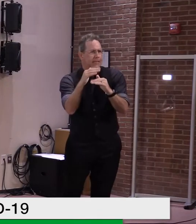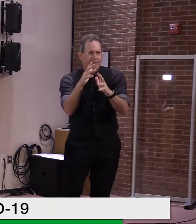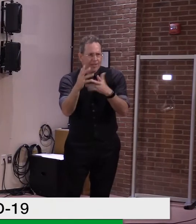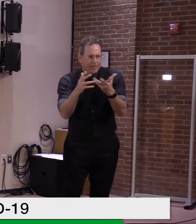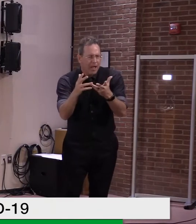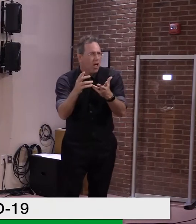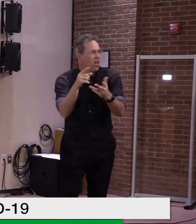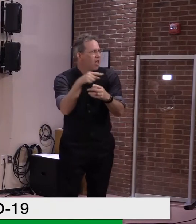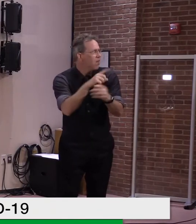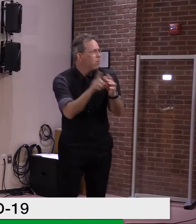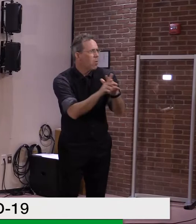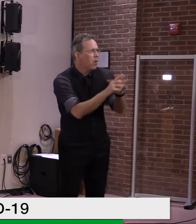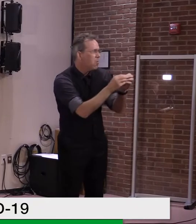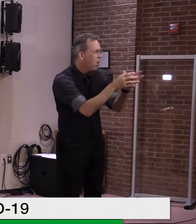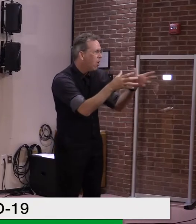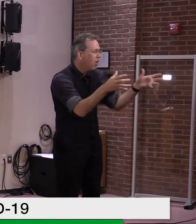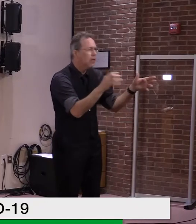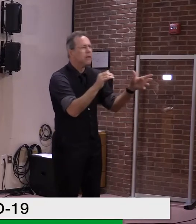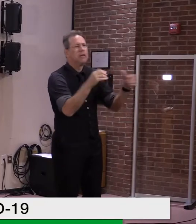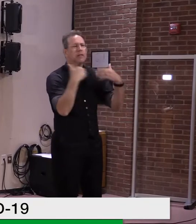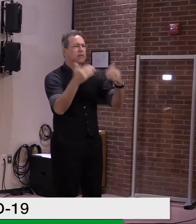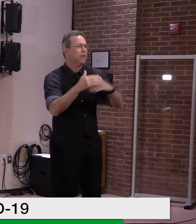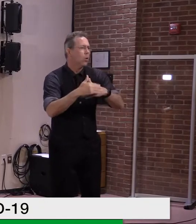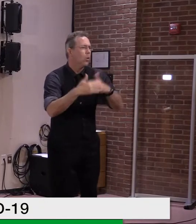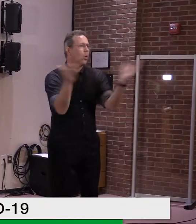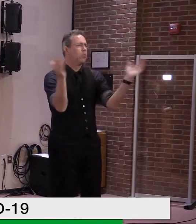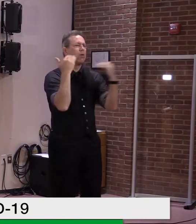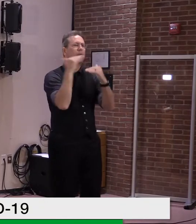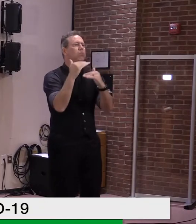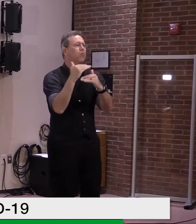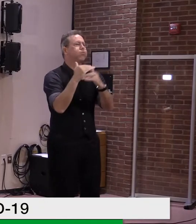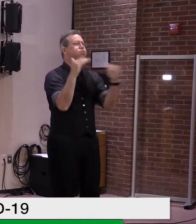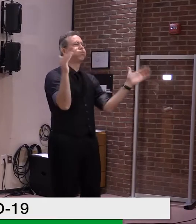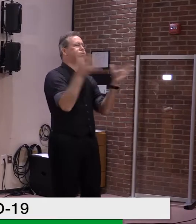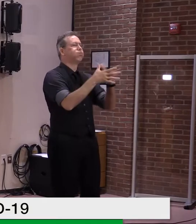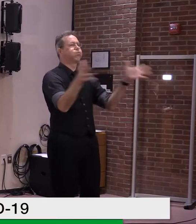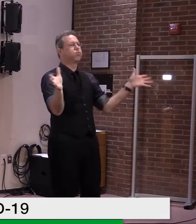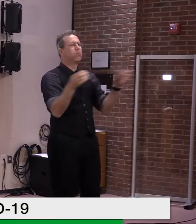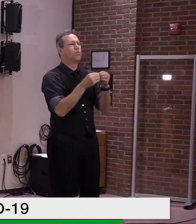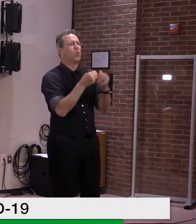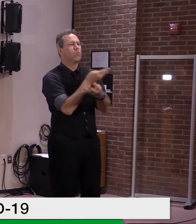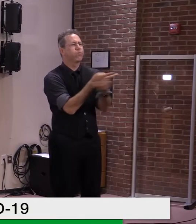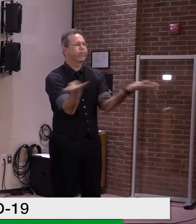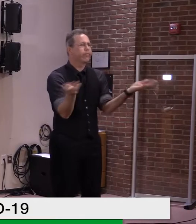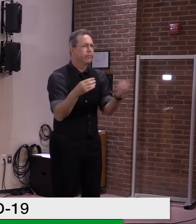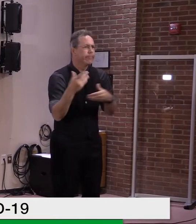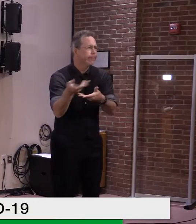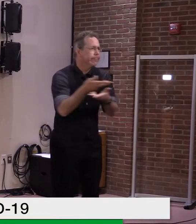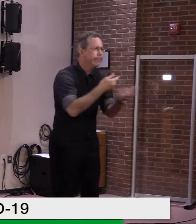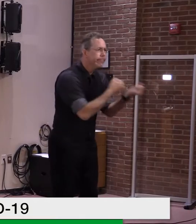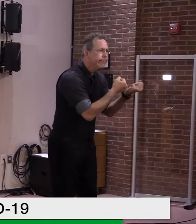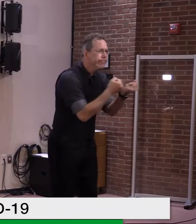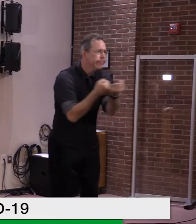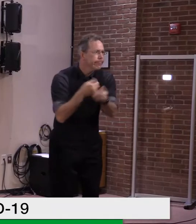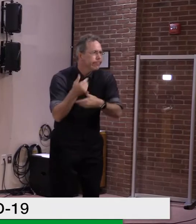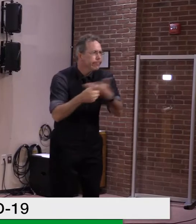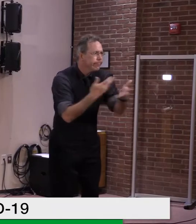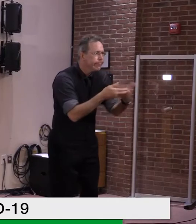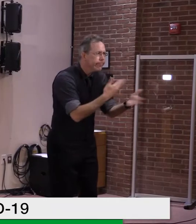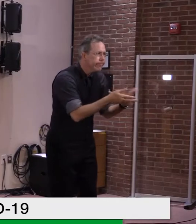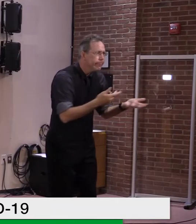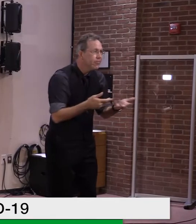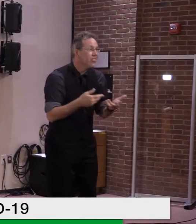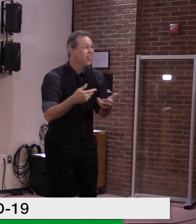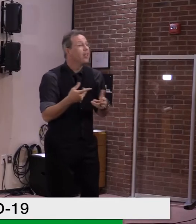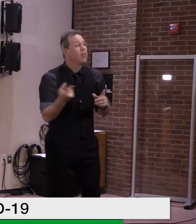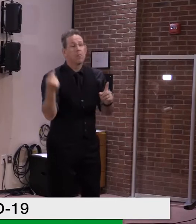without restrictions. That program, with all the associated cost to it,